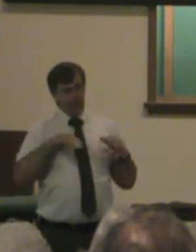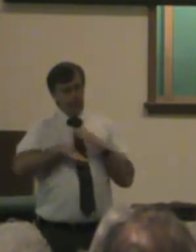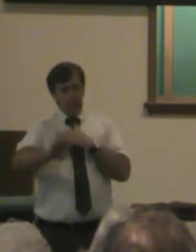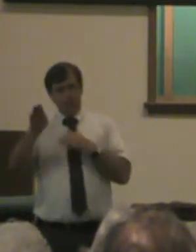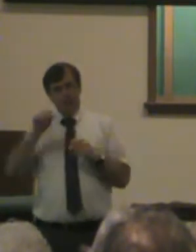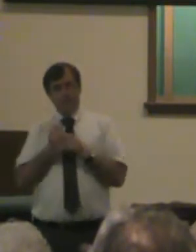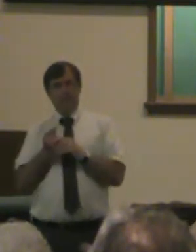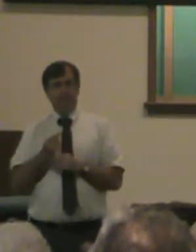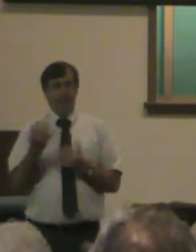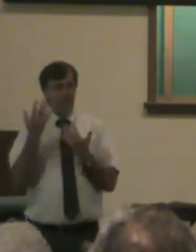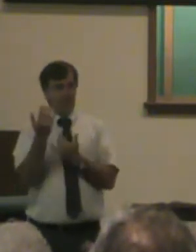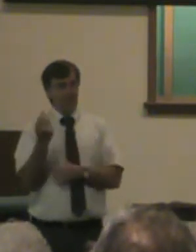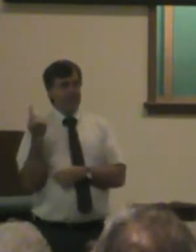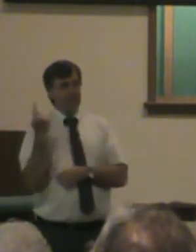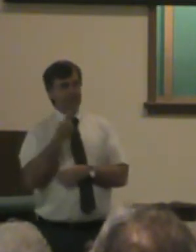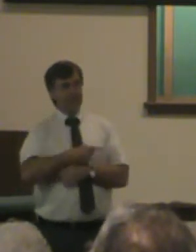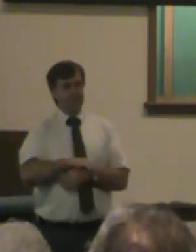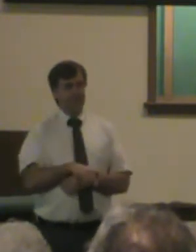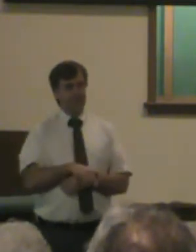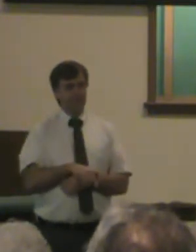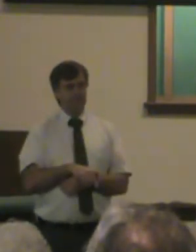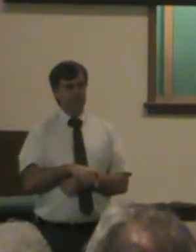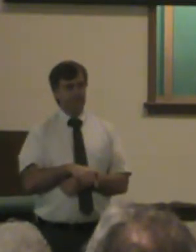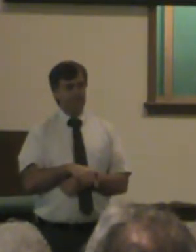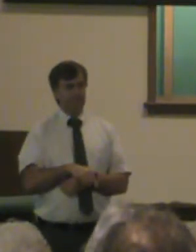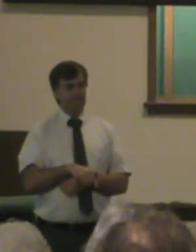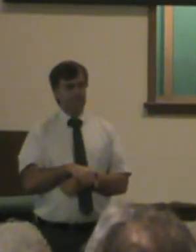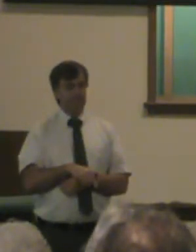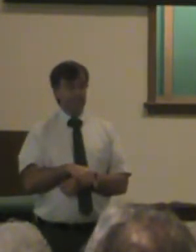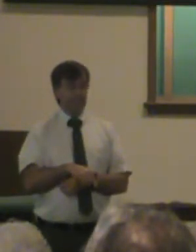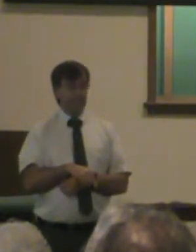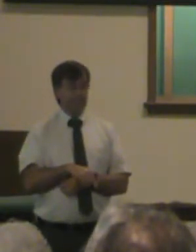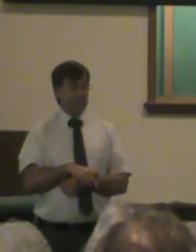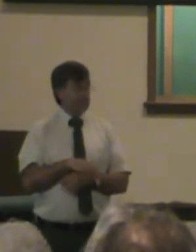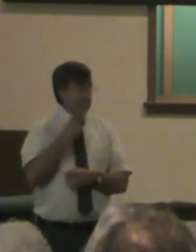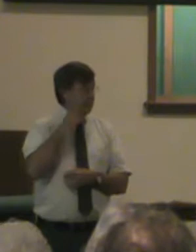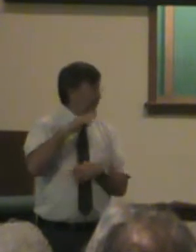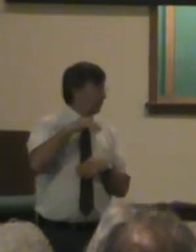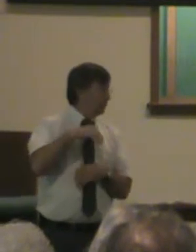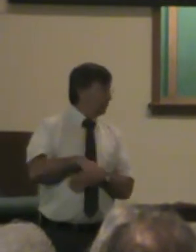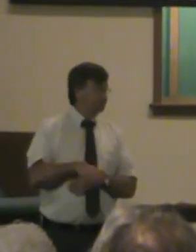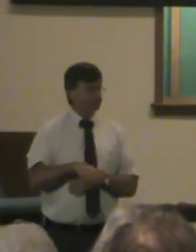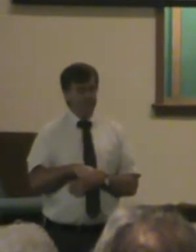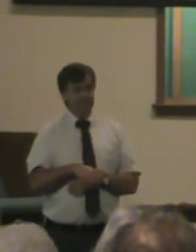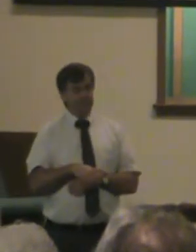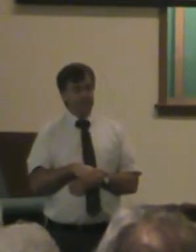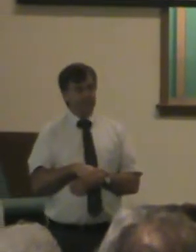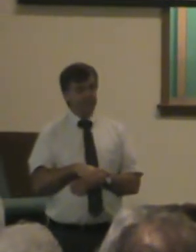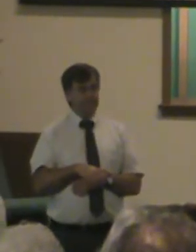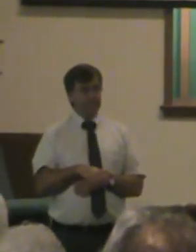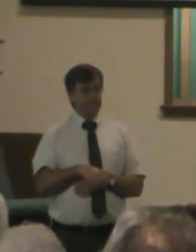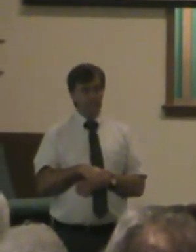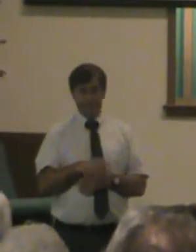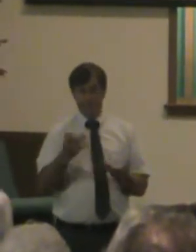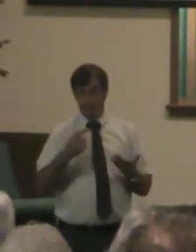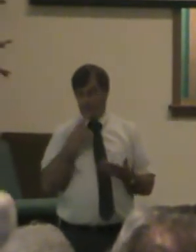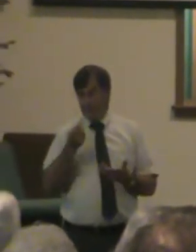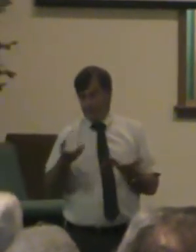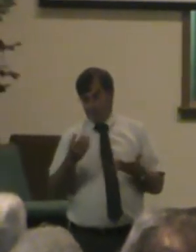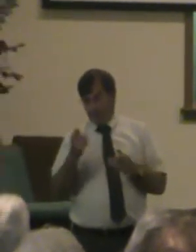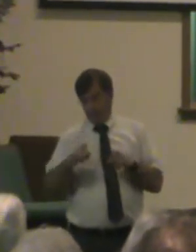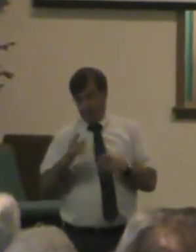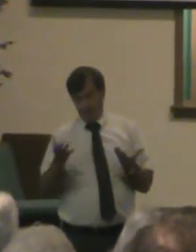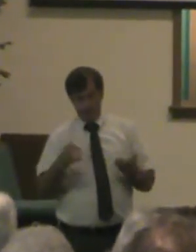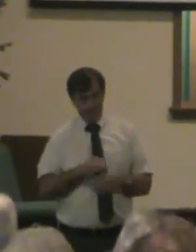Day one. Come on. You know, people wait, right? Your dad, like, you tell them,